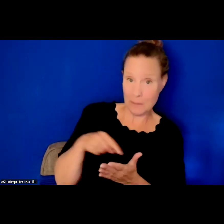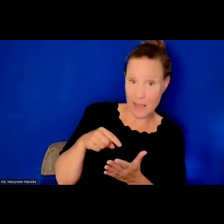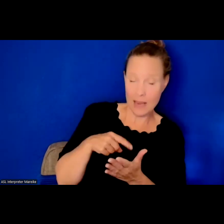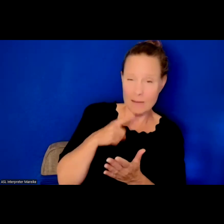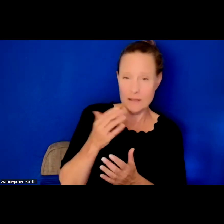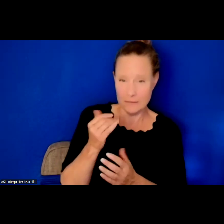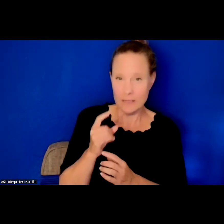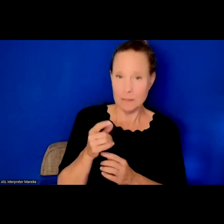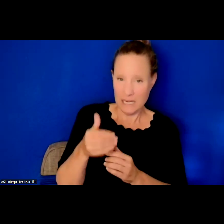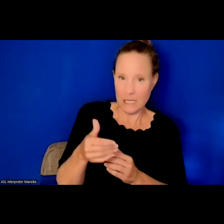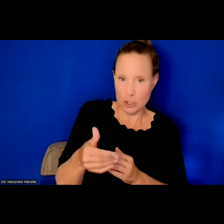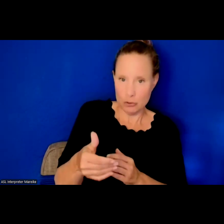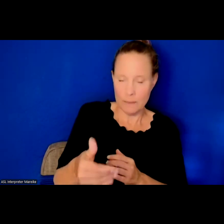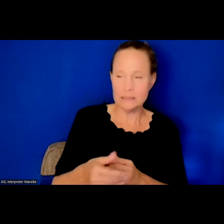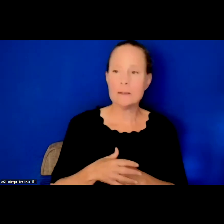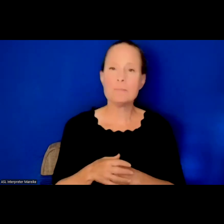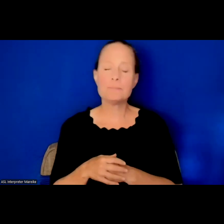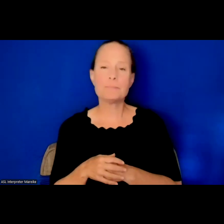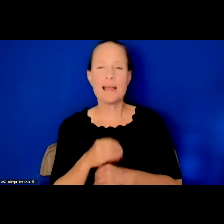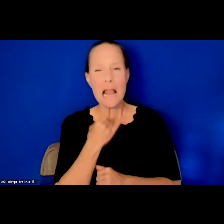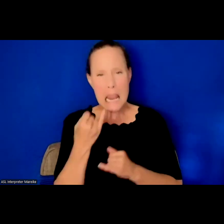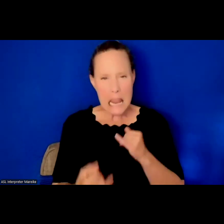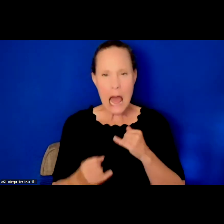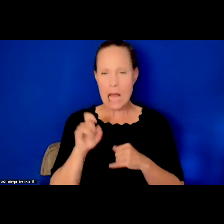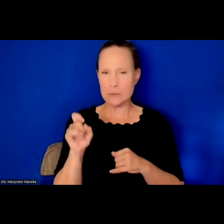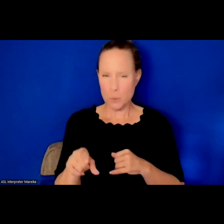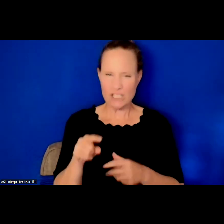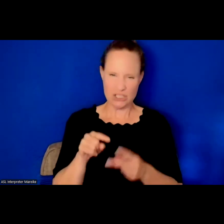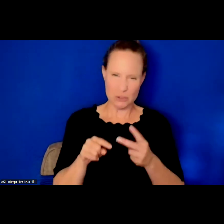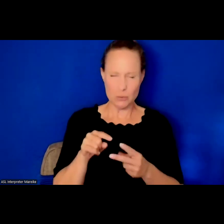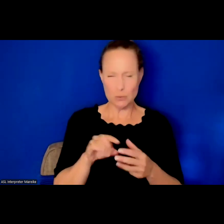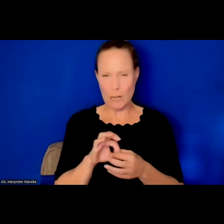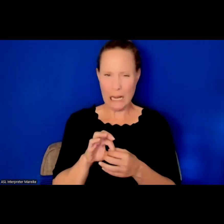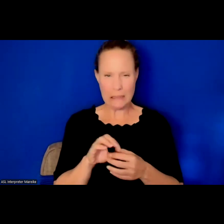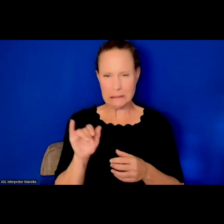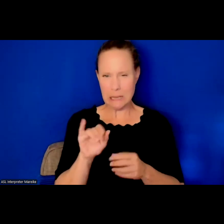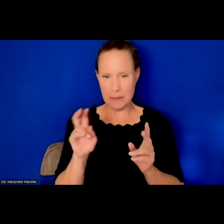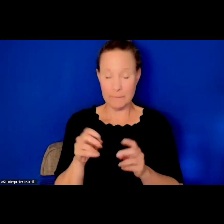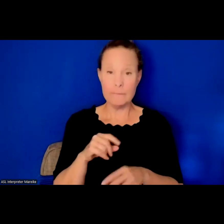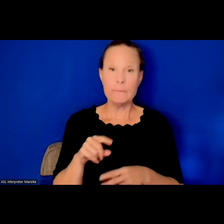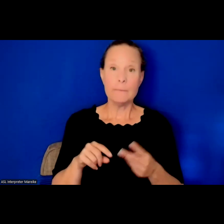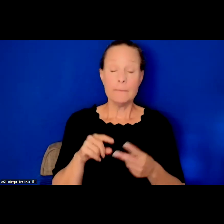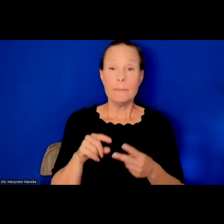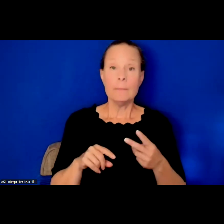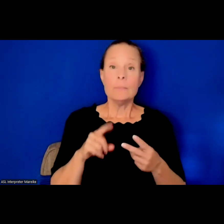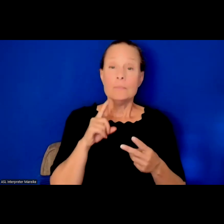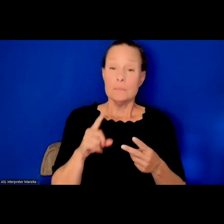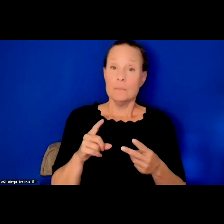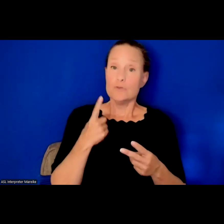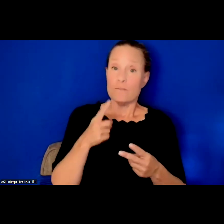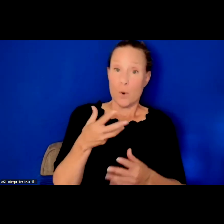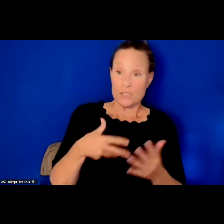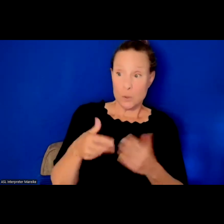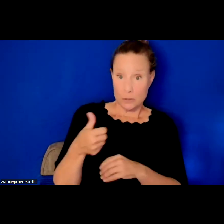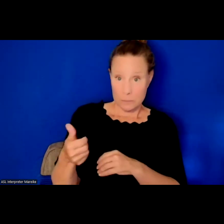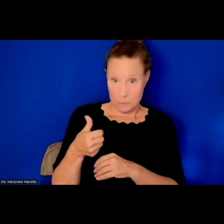and last question, I'm going to combine two questions together because they're kind of hitting on the same. So to expand on social transportation,